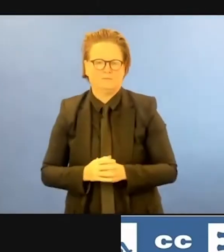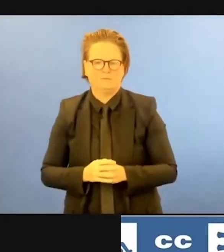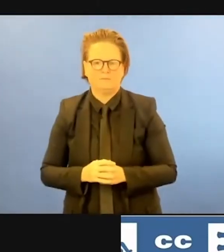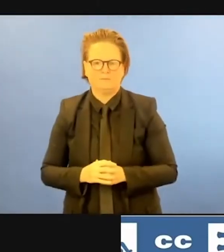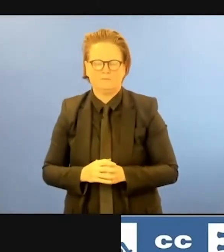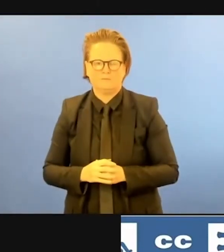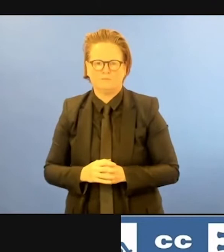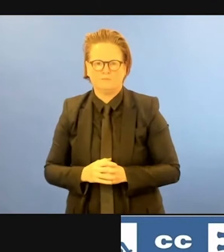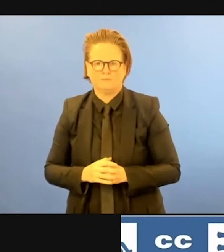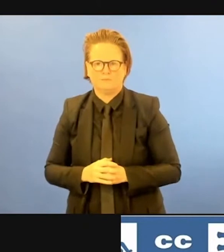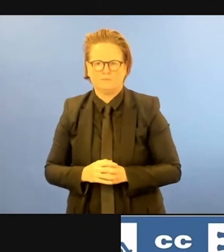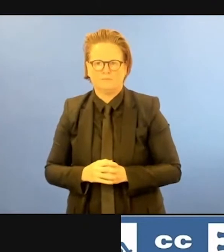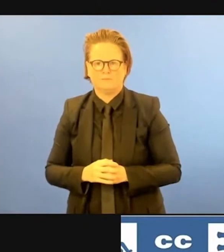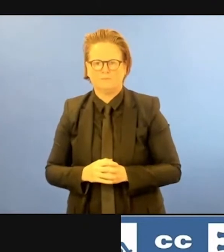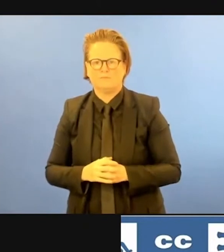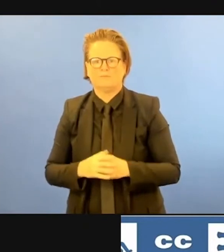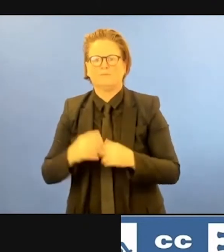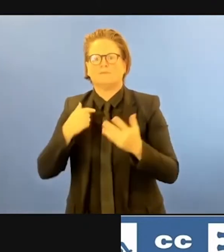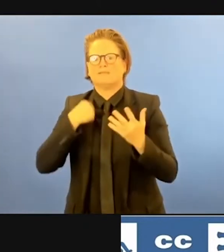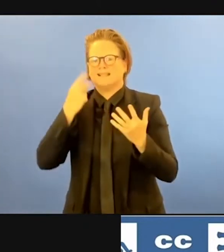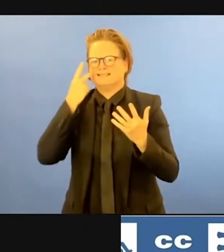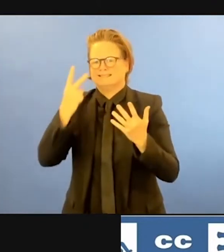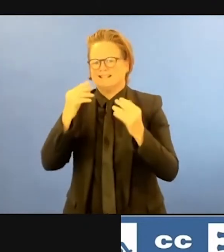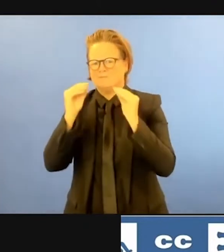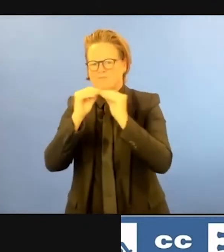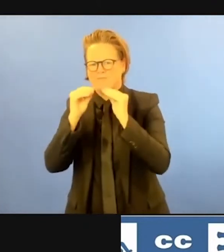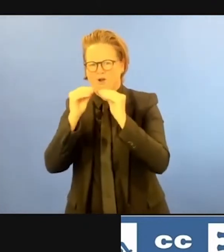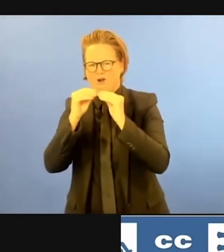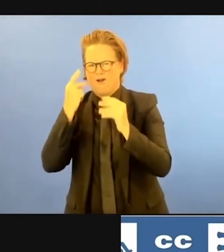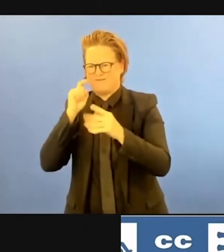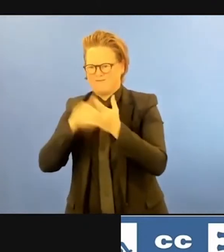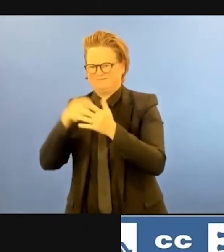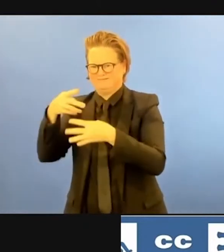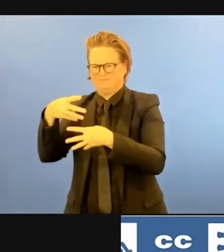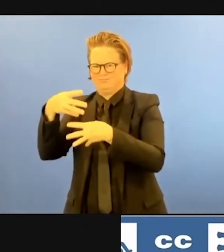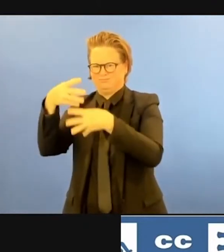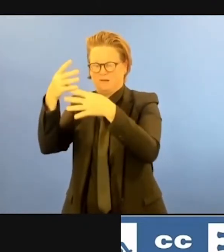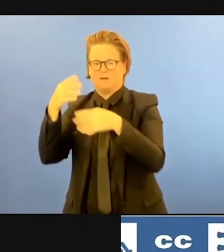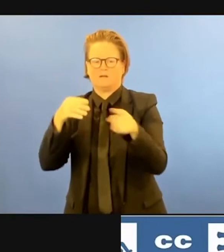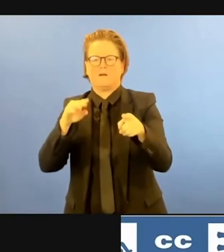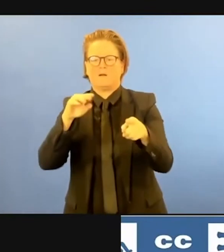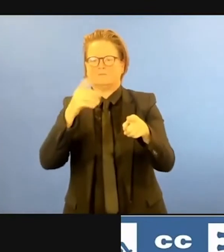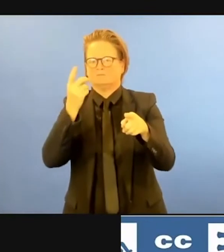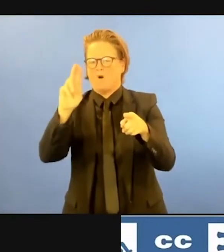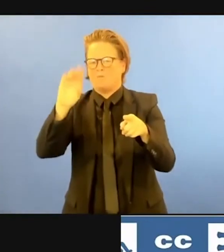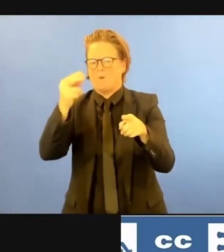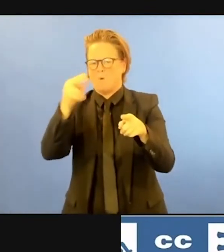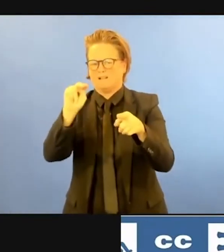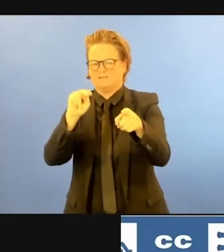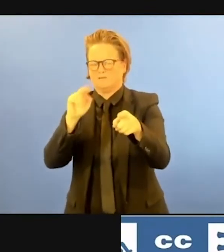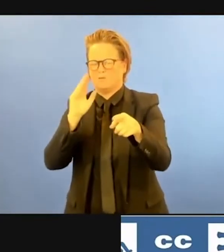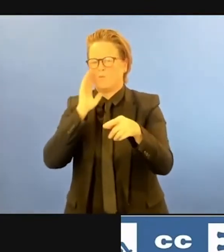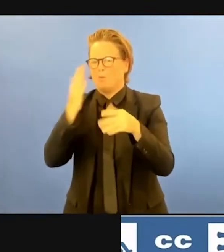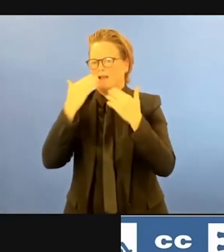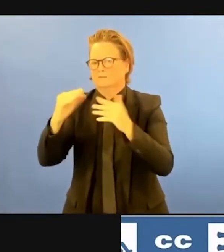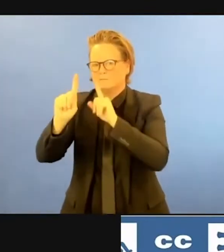can follow up through Mayor's Office of Disabilities for that. So this last question, is there a team of volunteers contacting